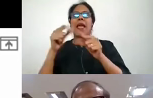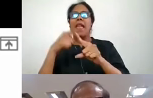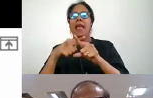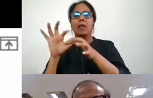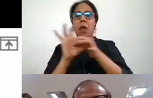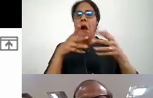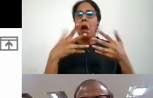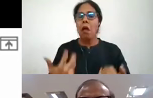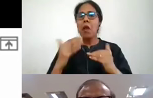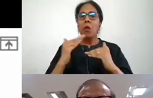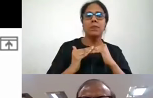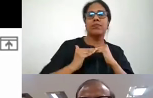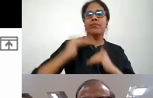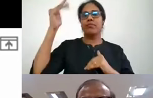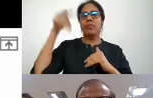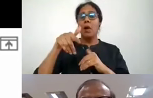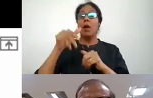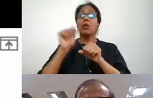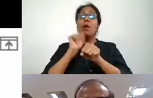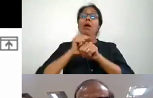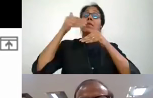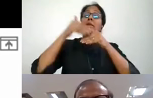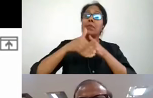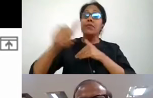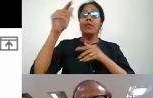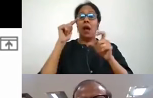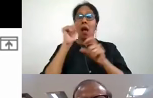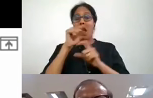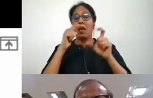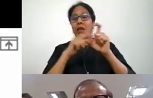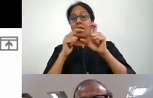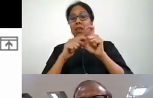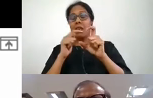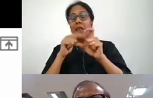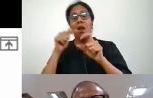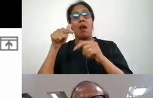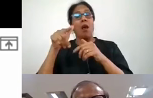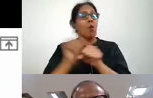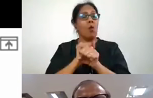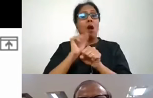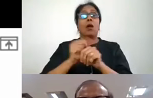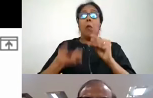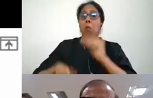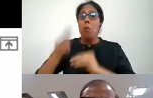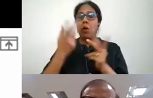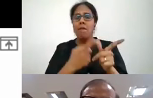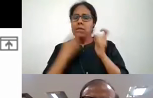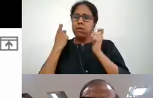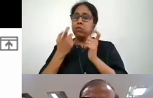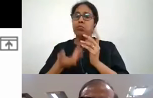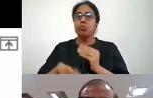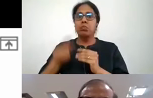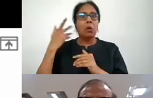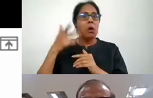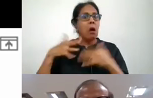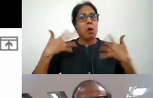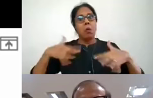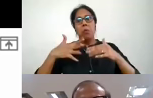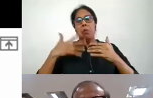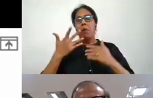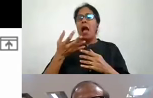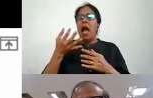is already group is working under IEEE 802.11 BE, which is going to deliver next generation